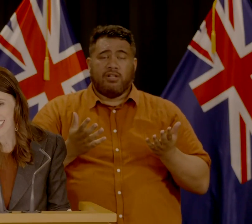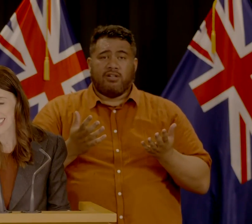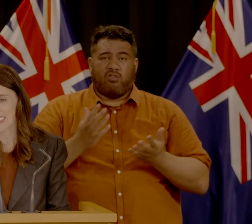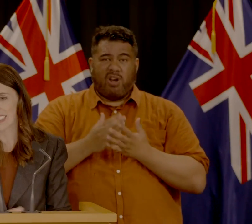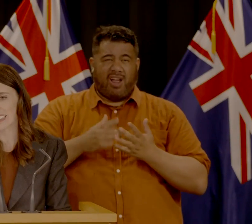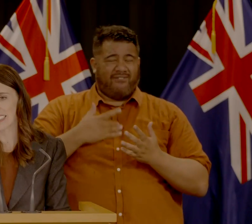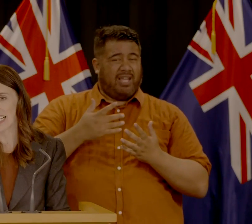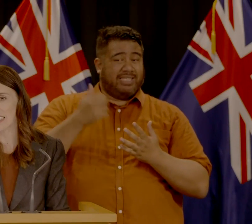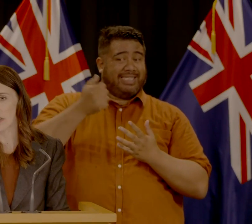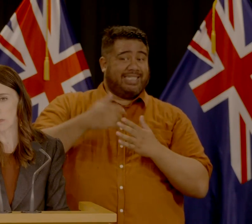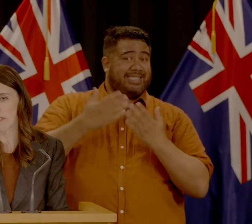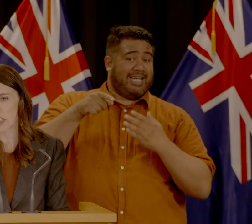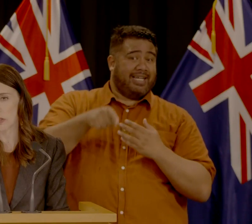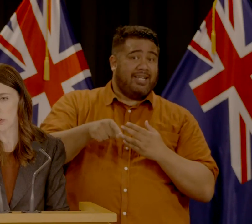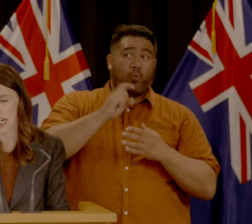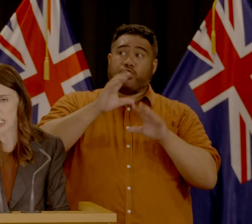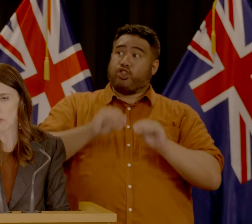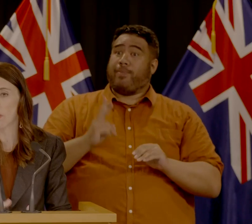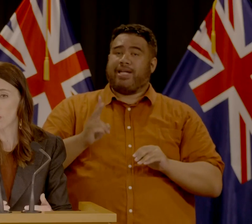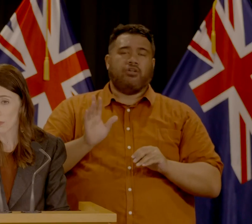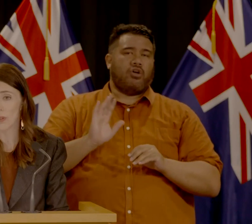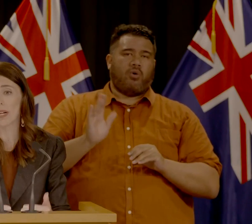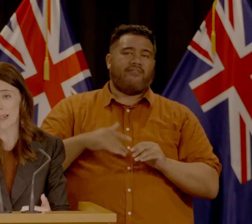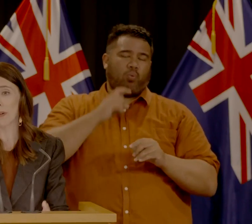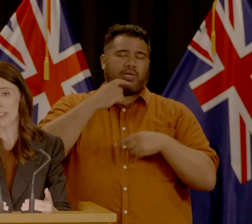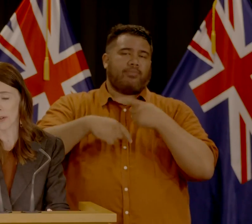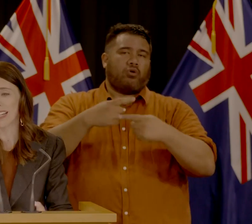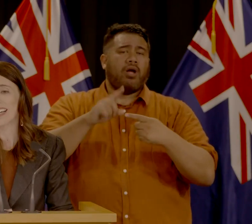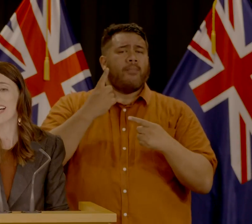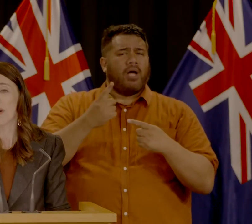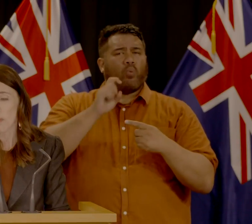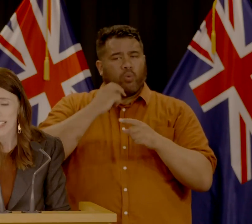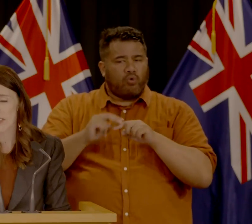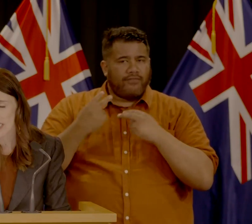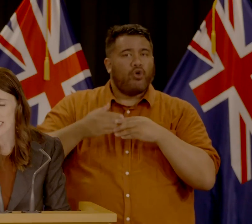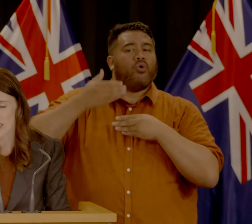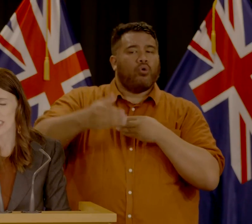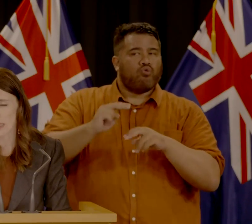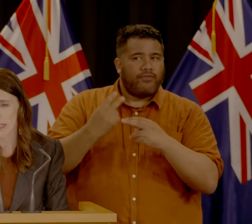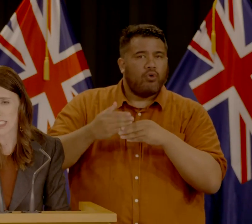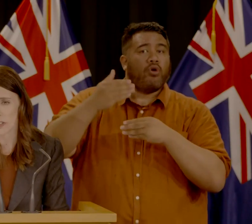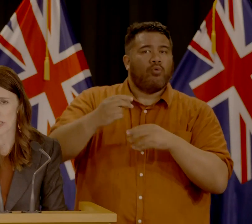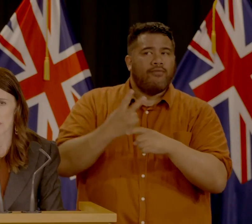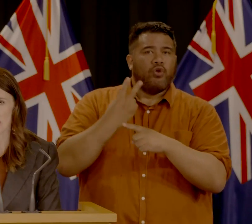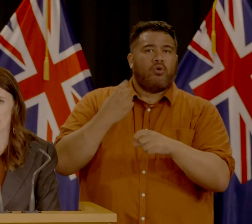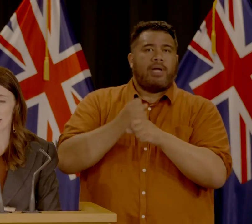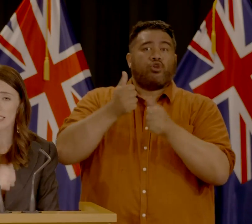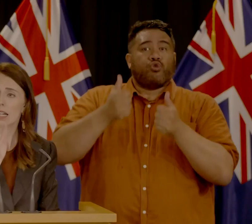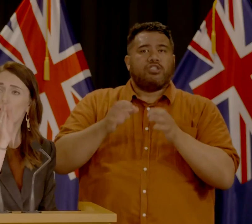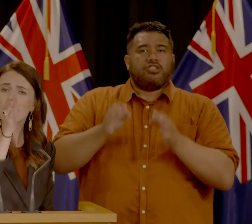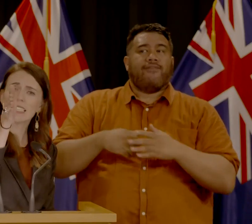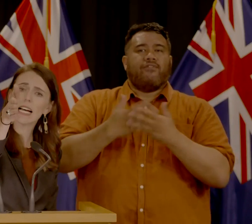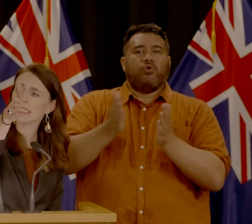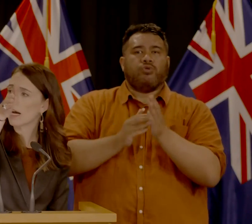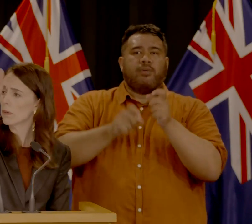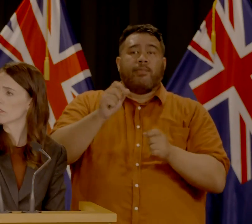very unlikely in 16 days that those provisions will change, but we will keep reviewing and we'll make those decisions in the best interests of New Zealanders.